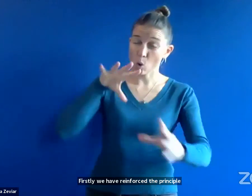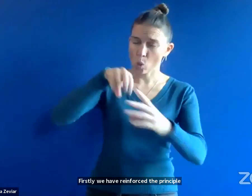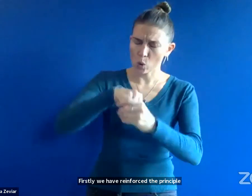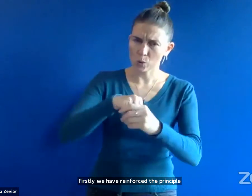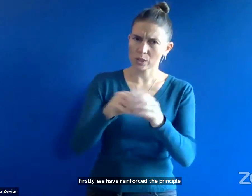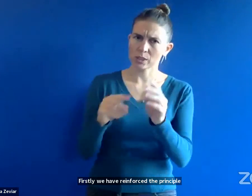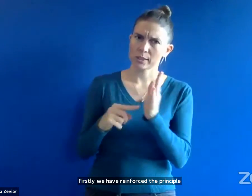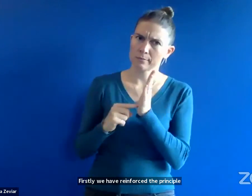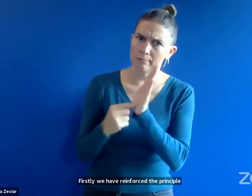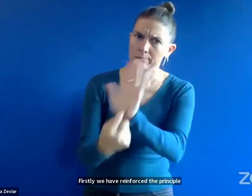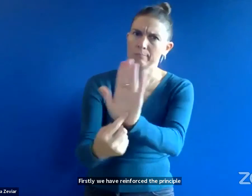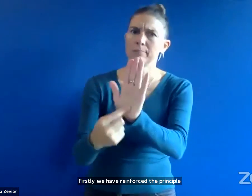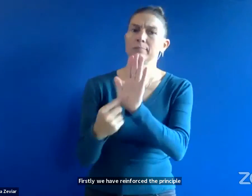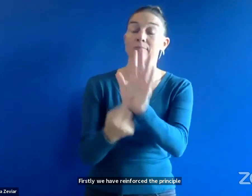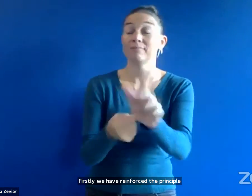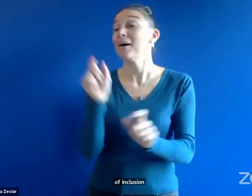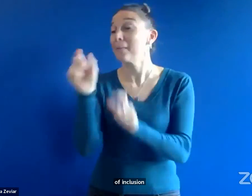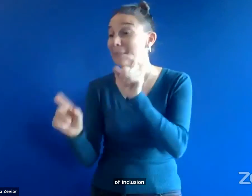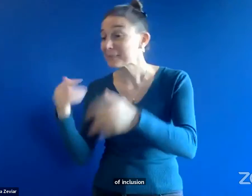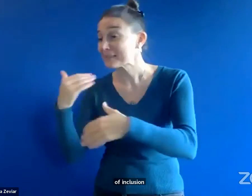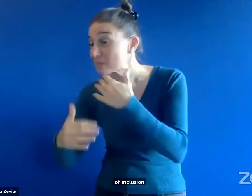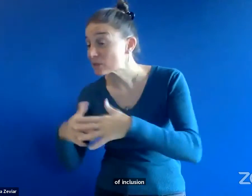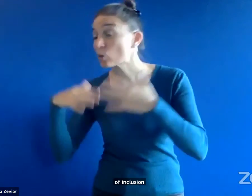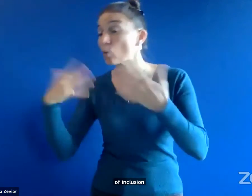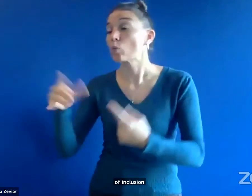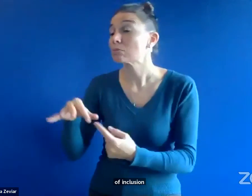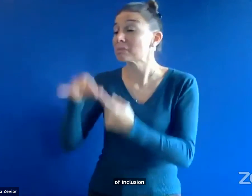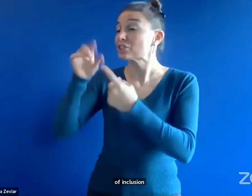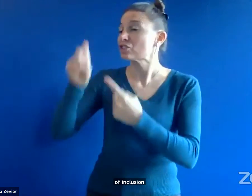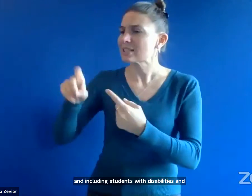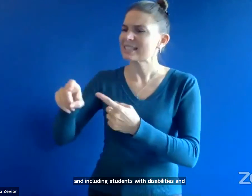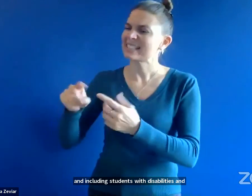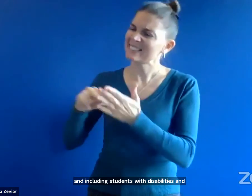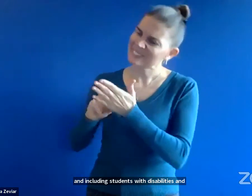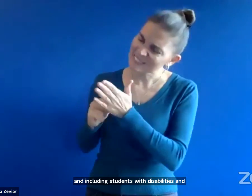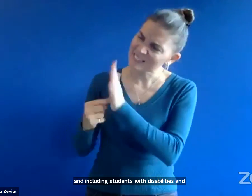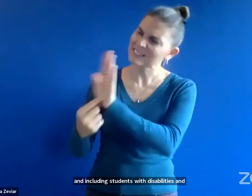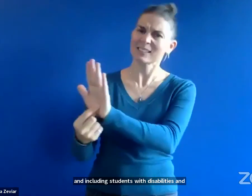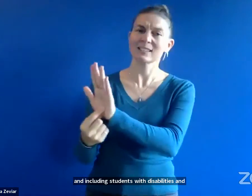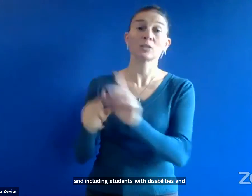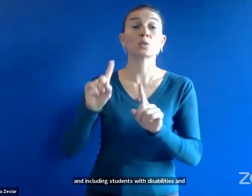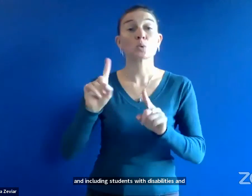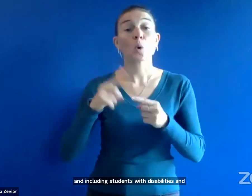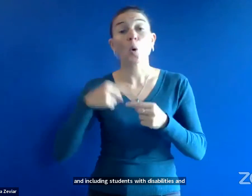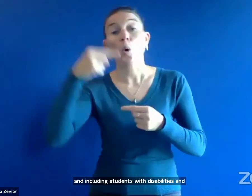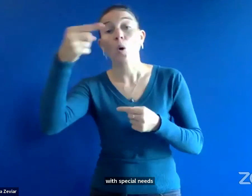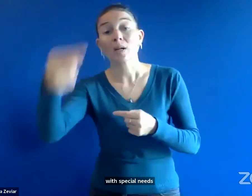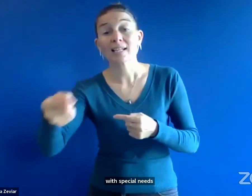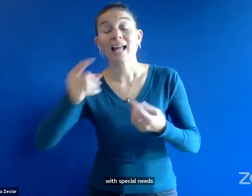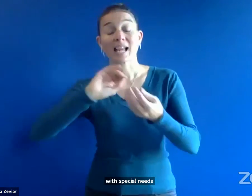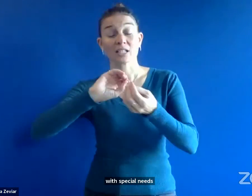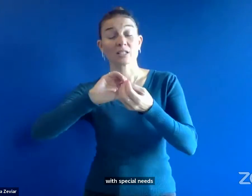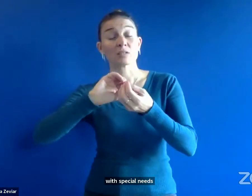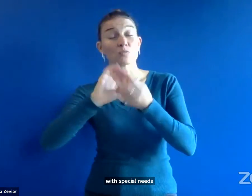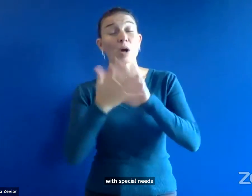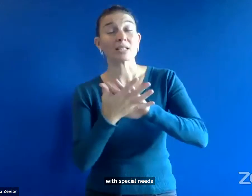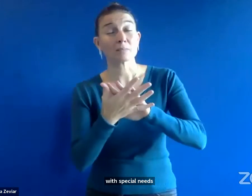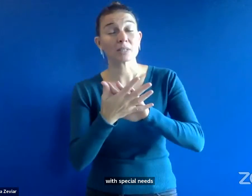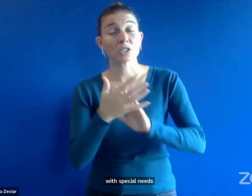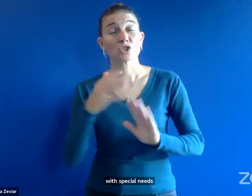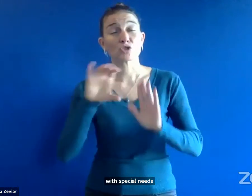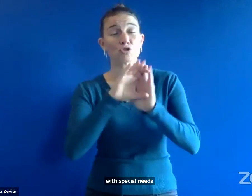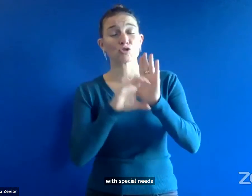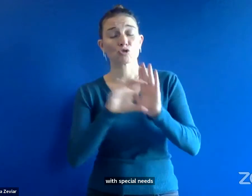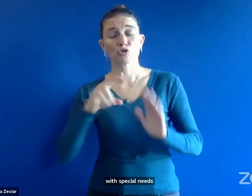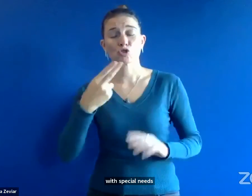with disabilities and with special needs within the next Erasmus Charter for Higher Education. And then